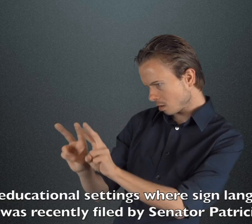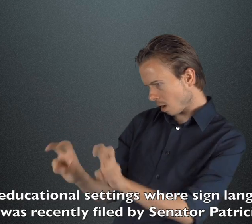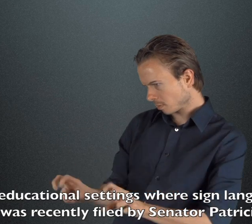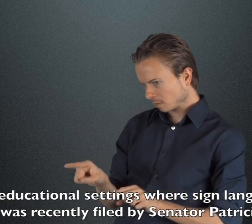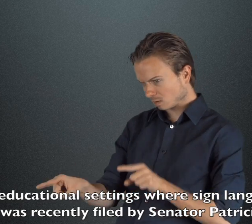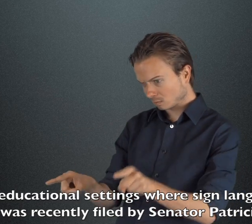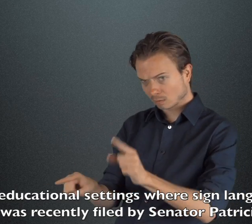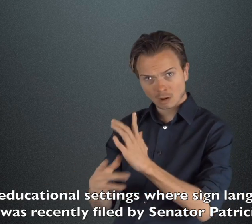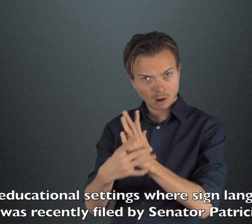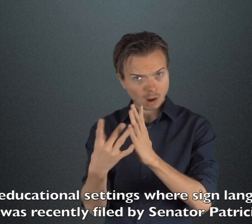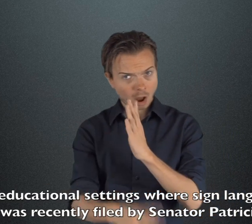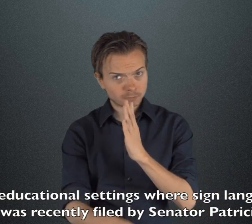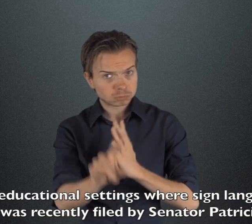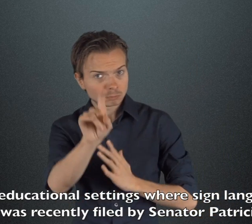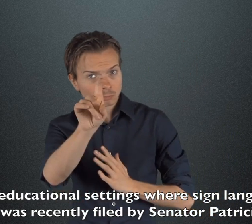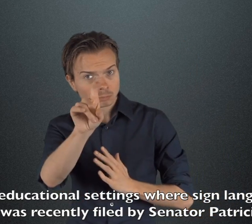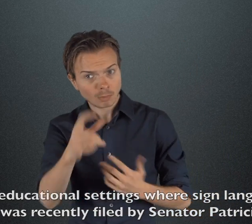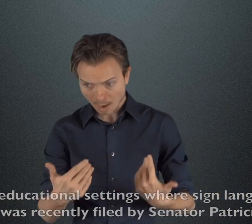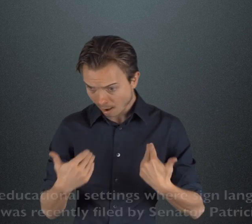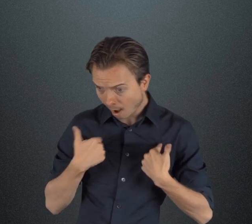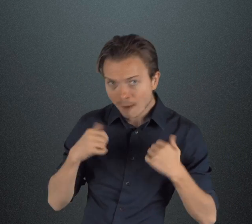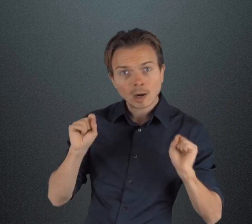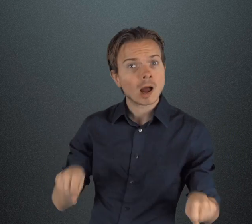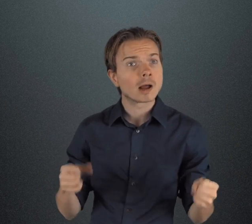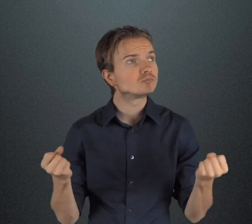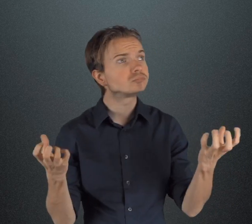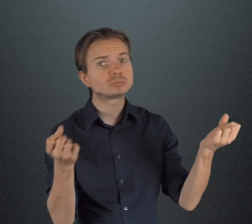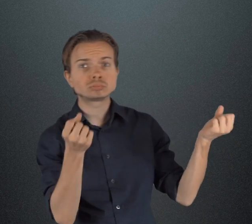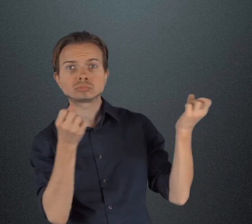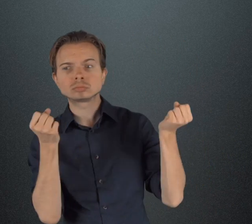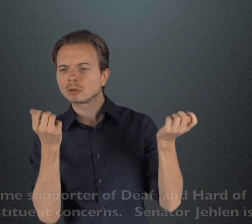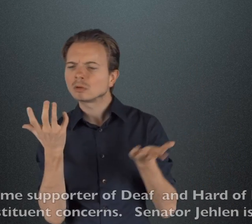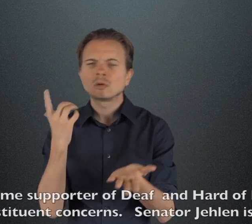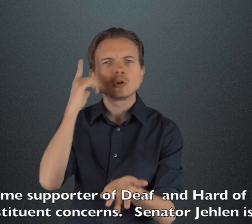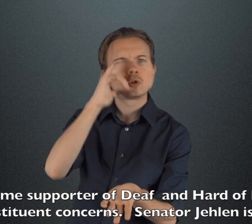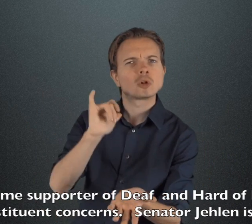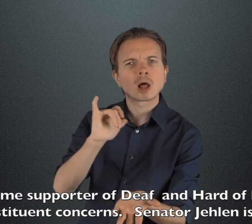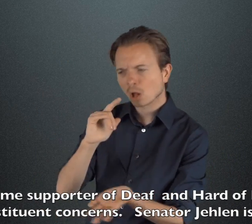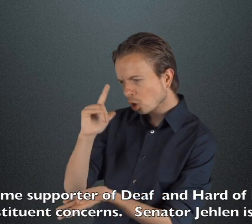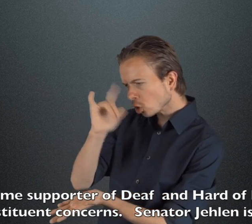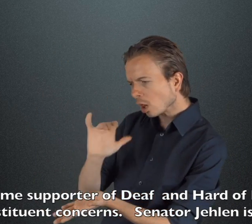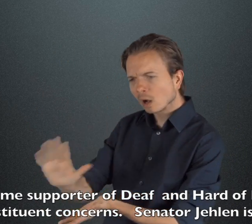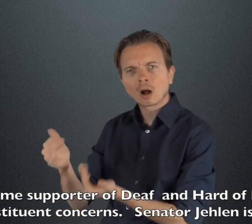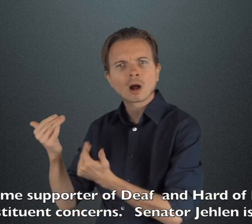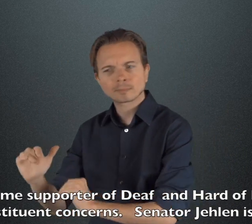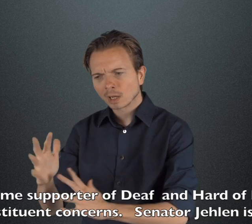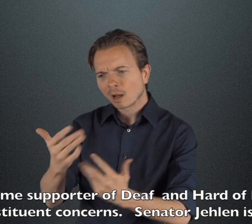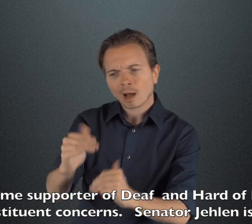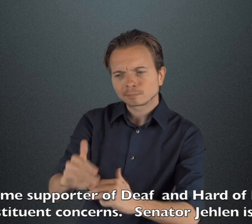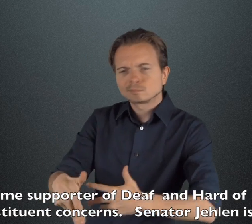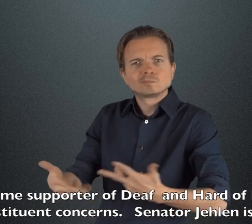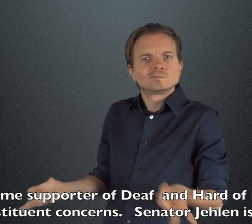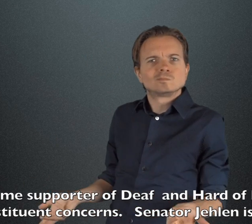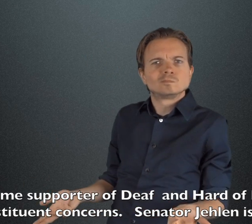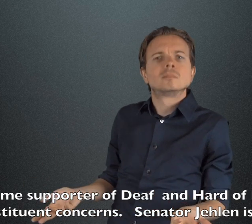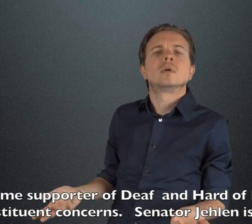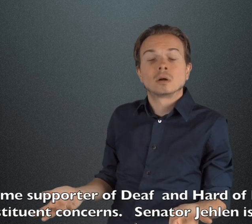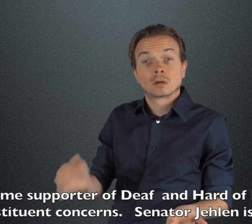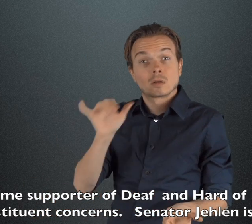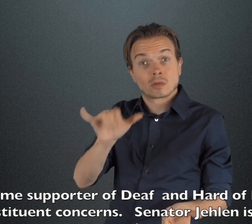recently filed by Senator Patricia J. Lynn, a longtime supporter of deaf and hard of hearing